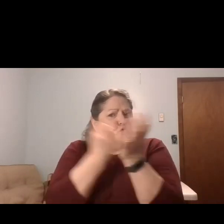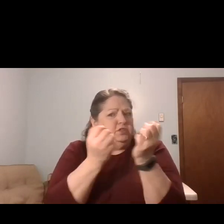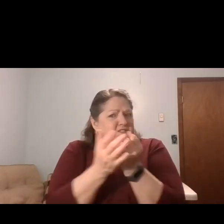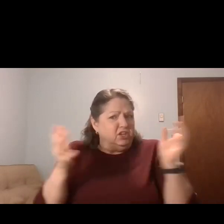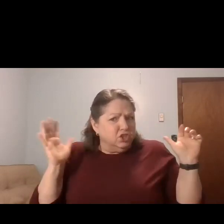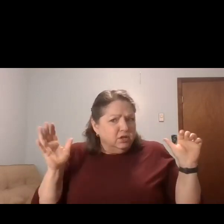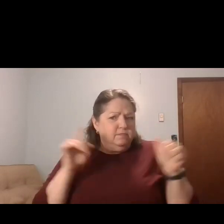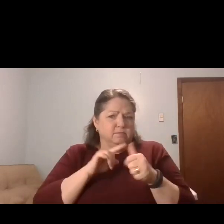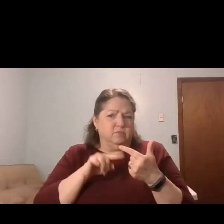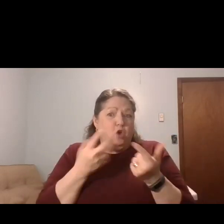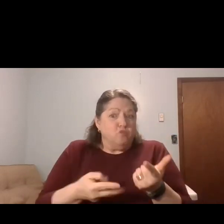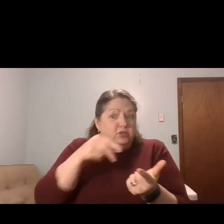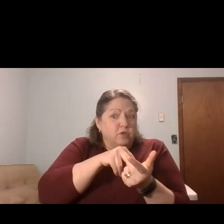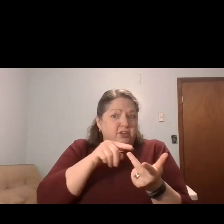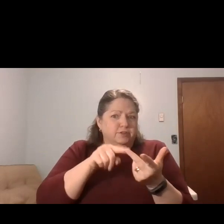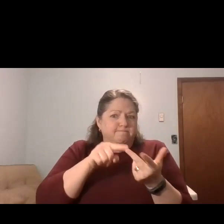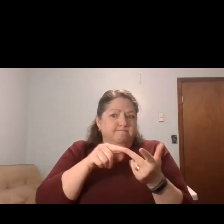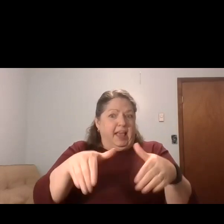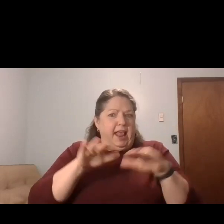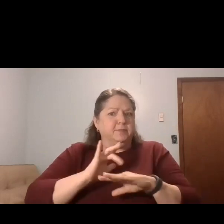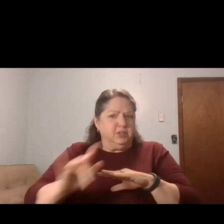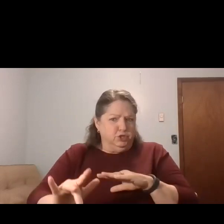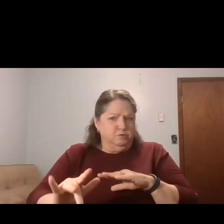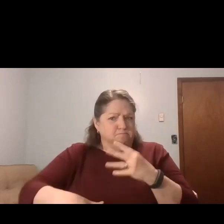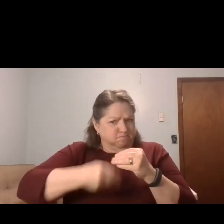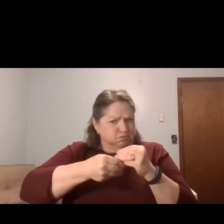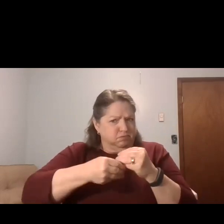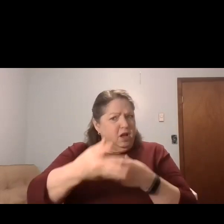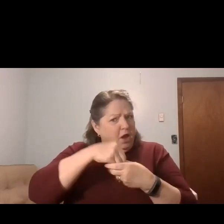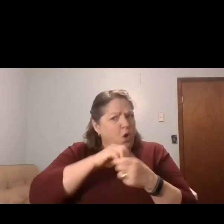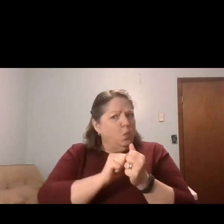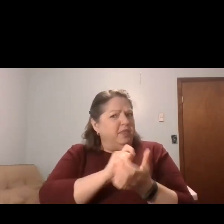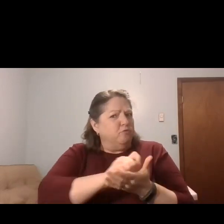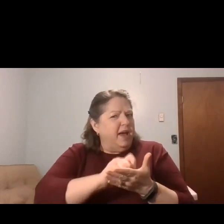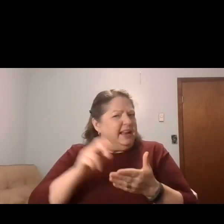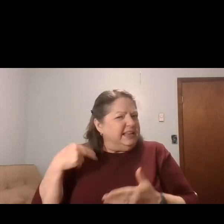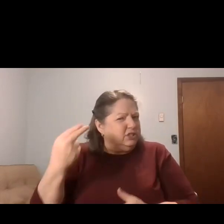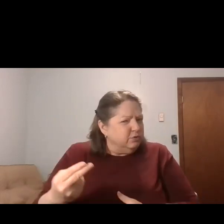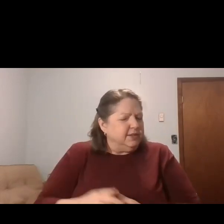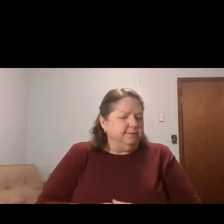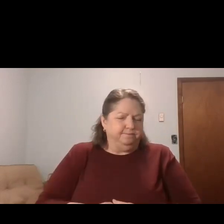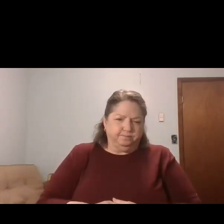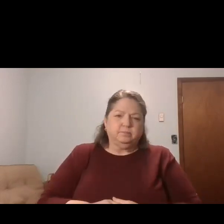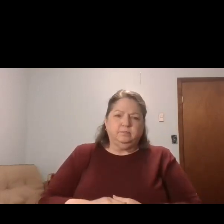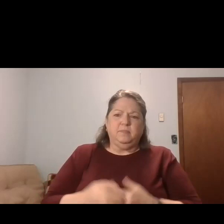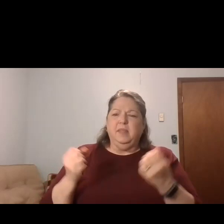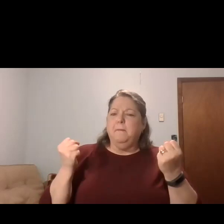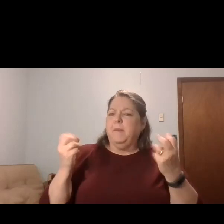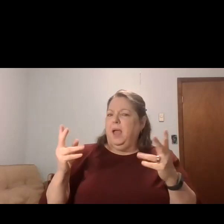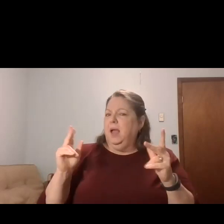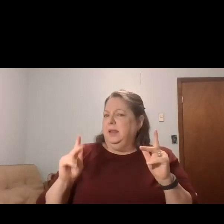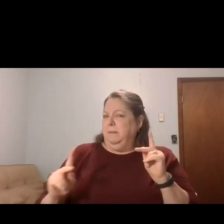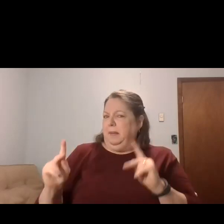many have arisen to try to attempt to disprove the resurrection of Jesus Christ and the claims of